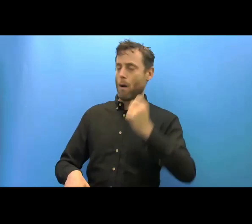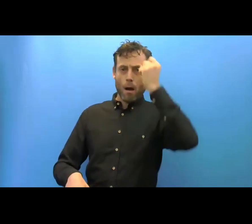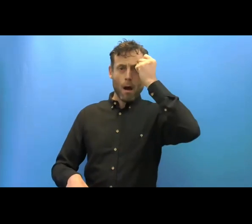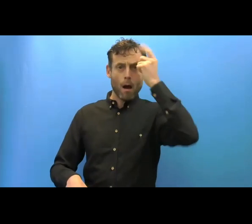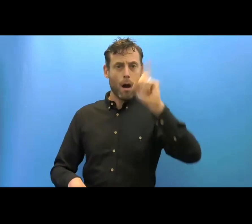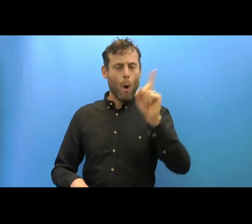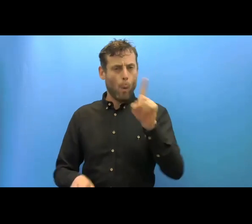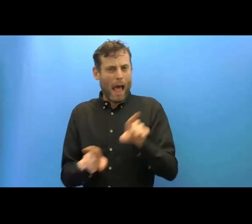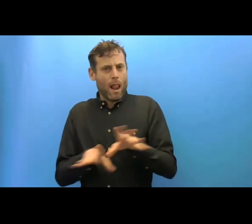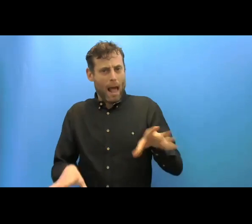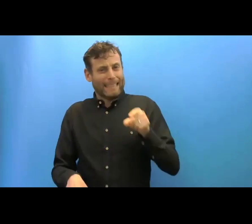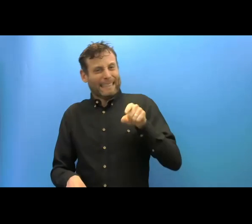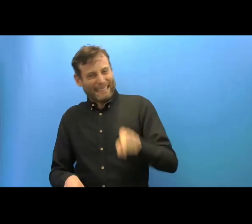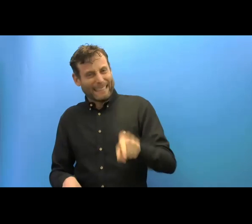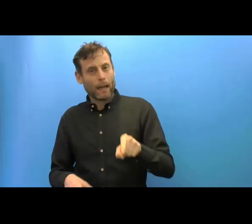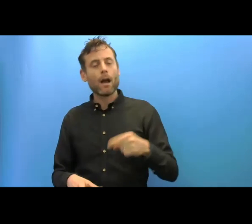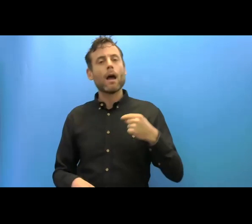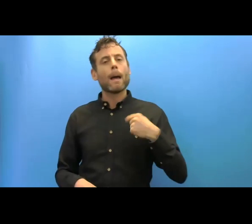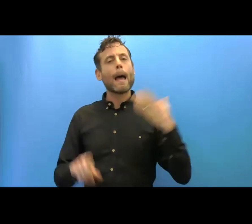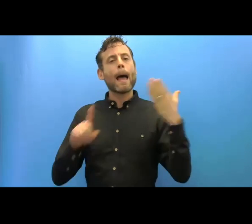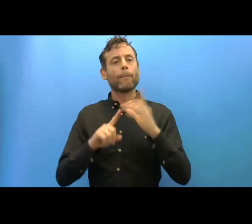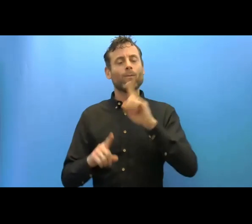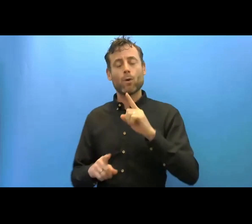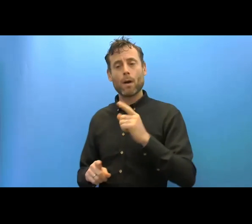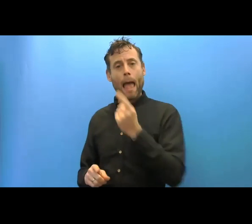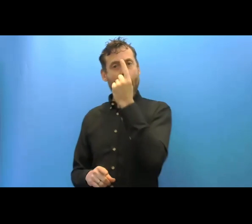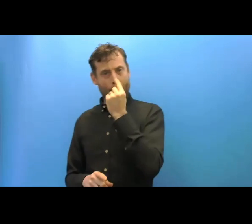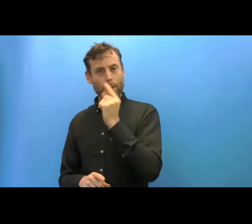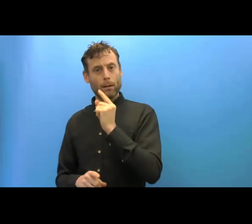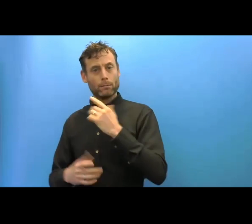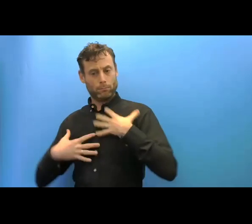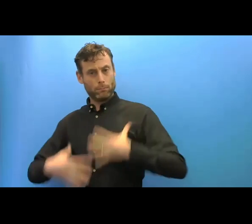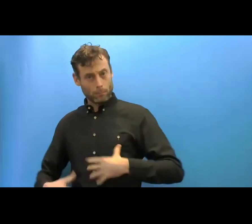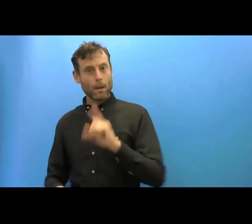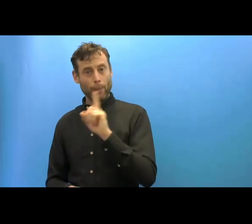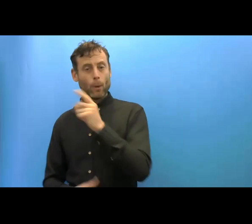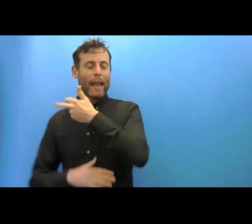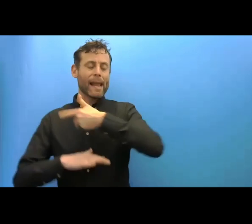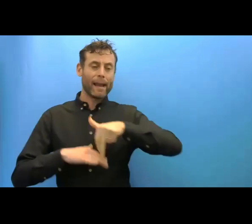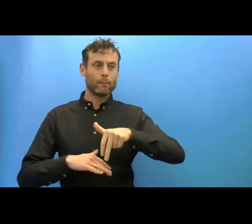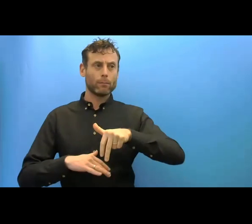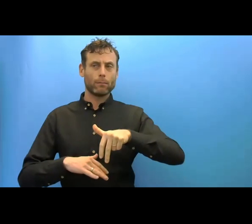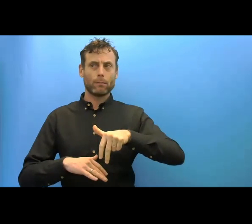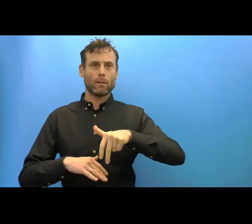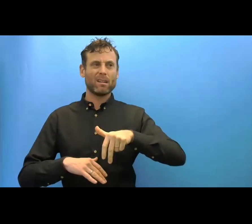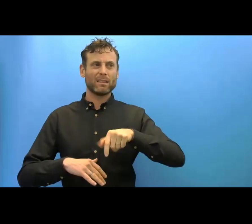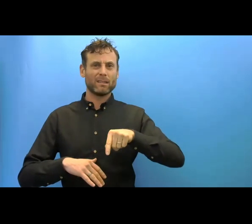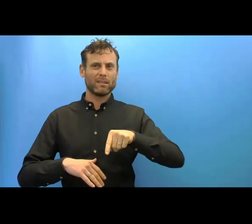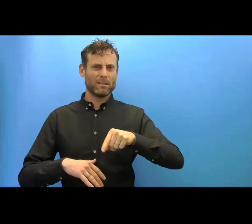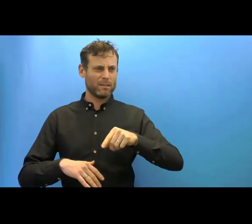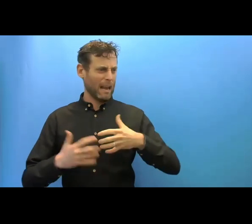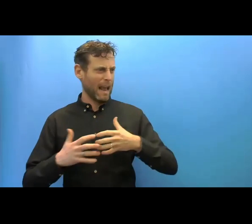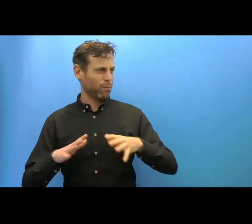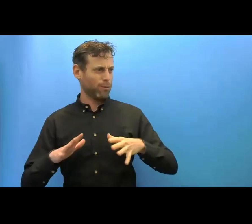people would get an idea of inaccessibility. So in turn, I designed a room that